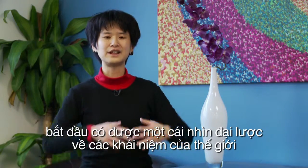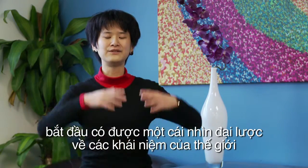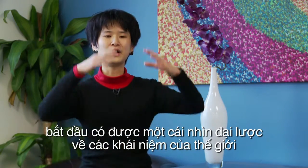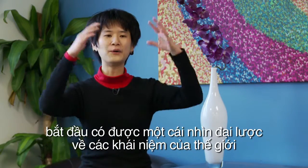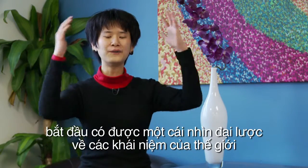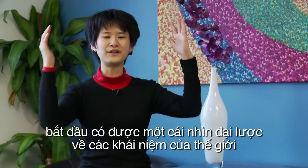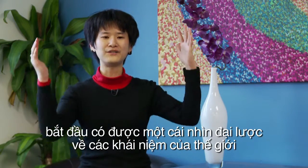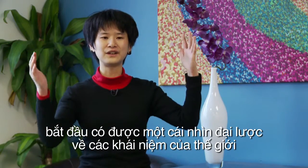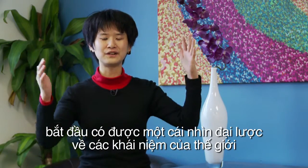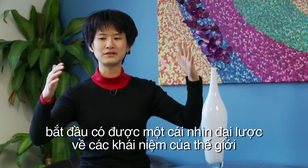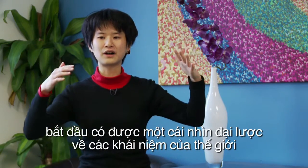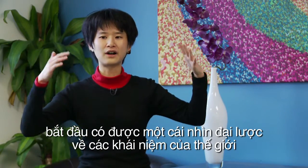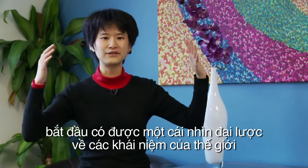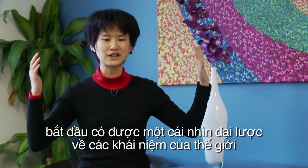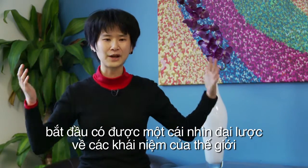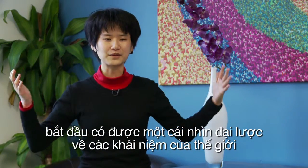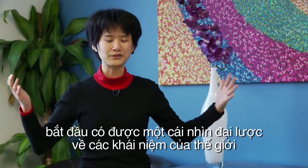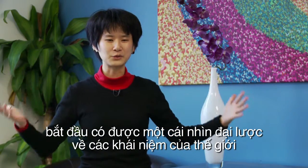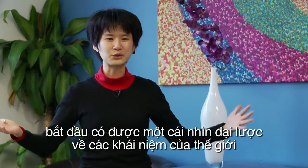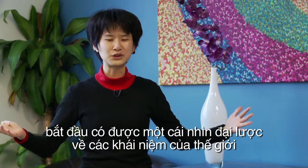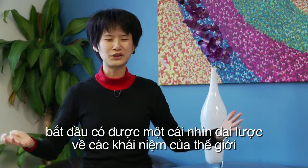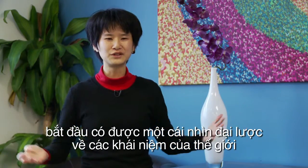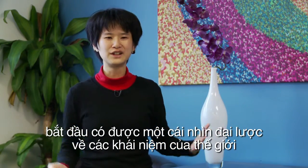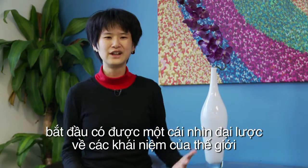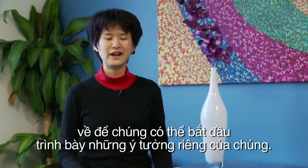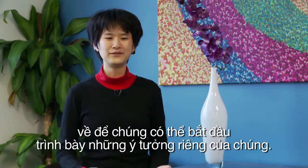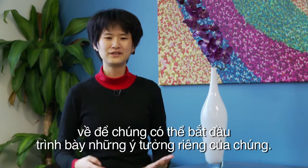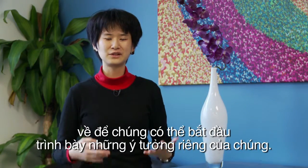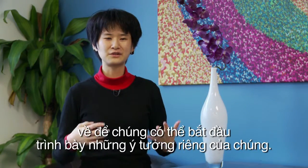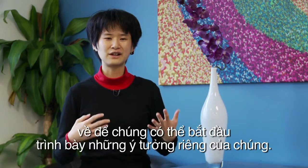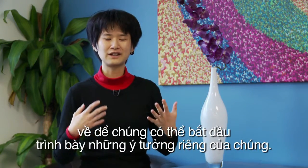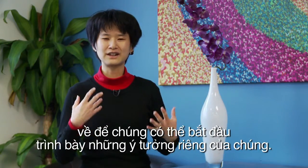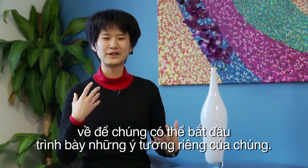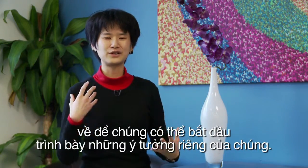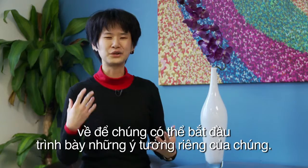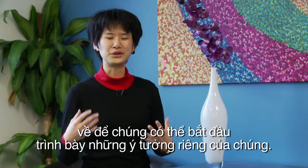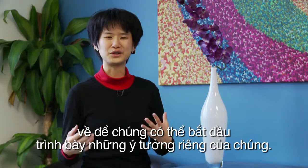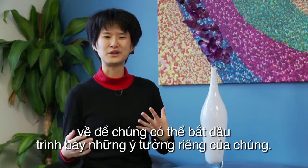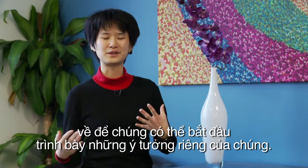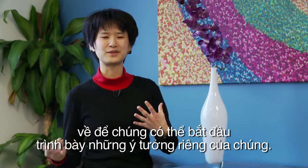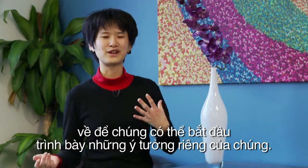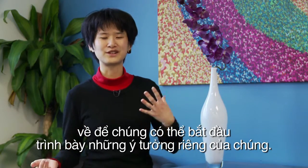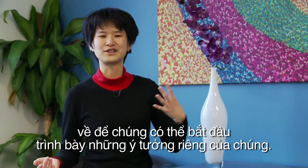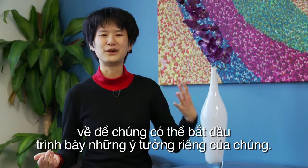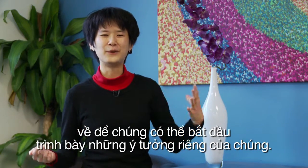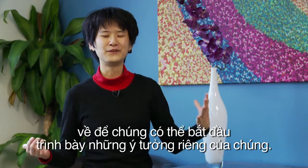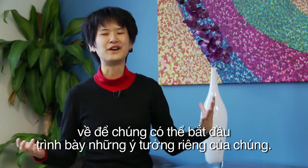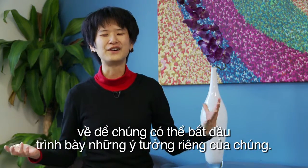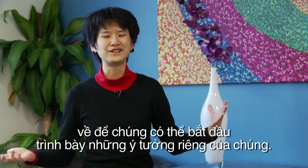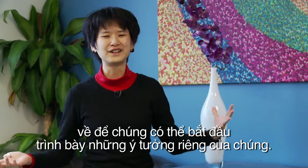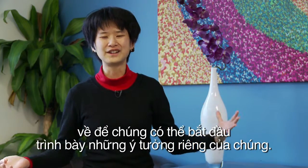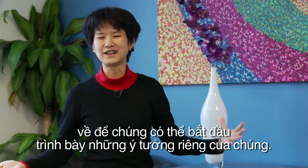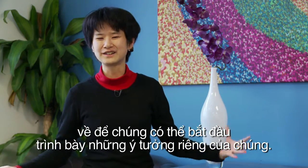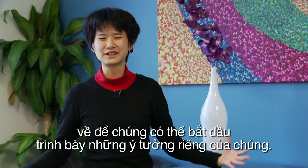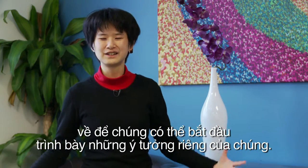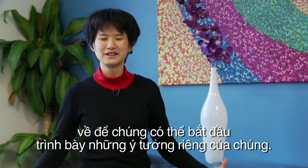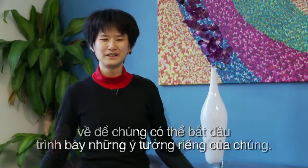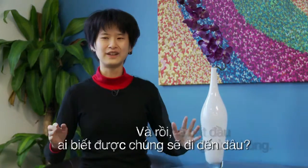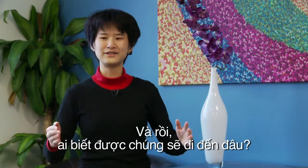an overview of concepts of the world. And so that they can start to express their own ideas. And